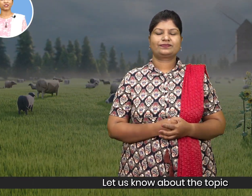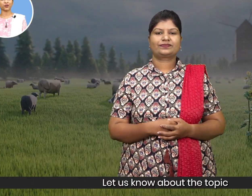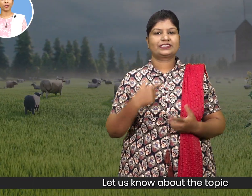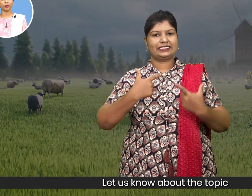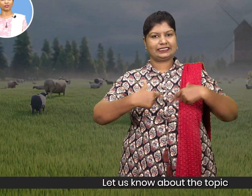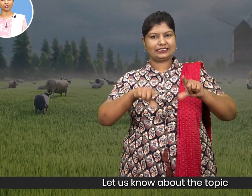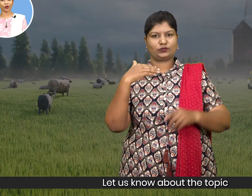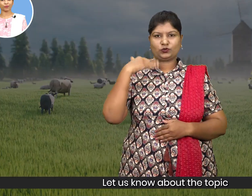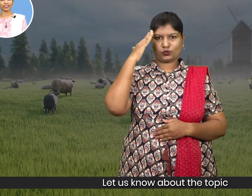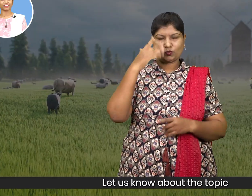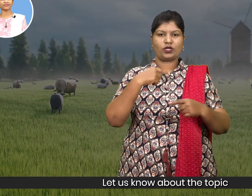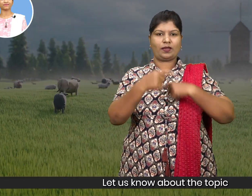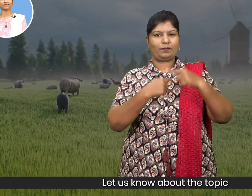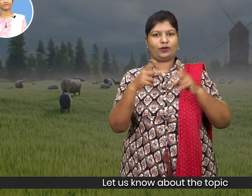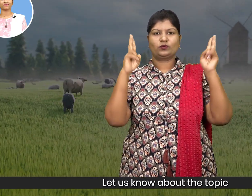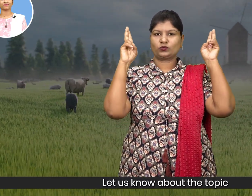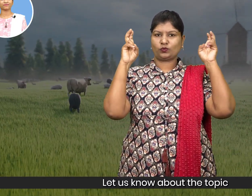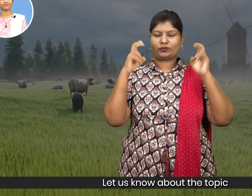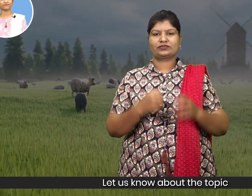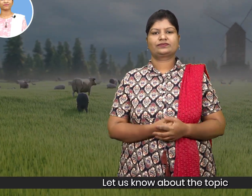Let us know about the topic